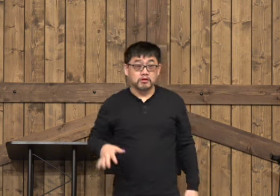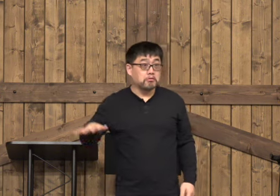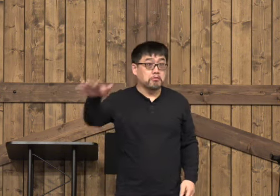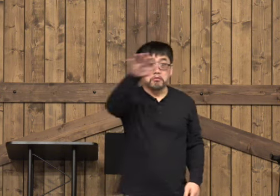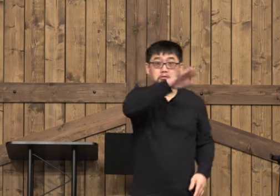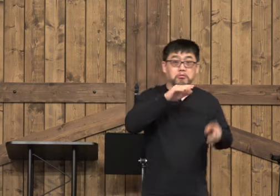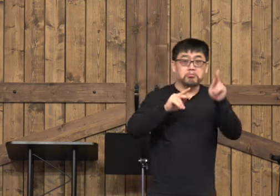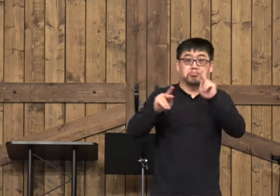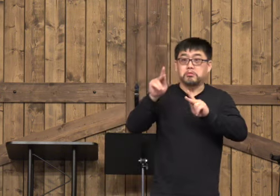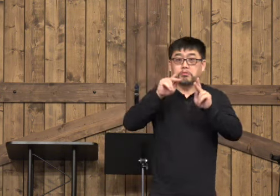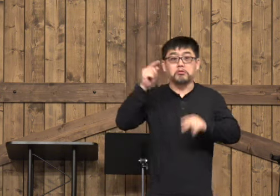in front of Jesus.